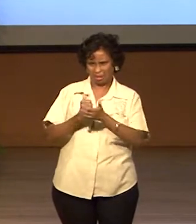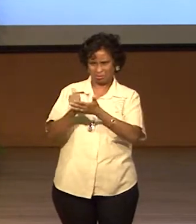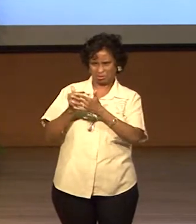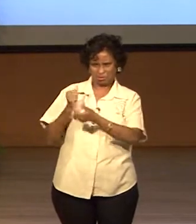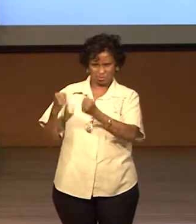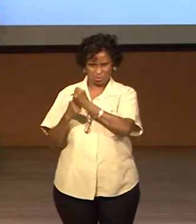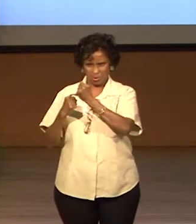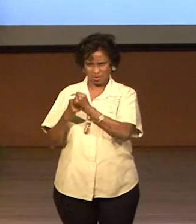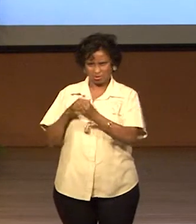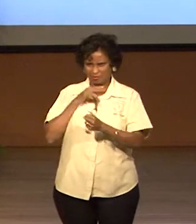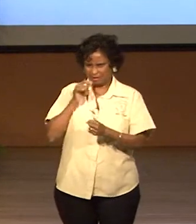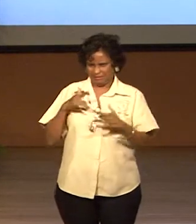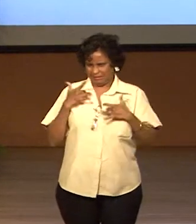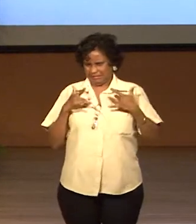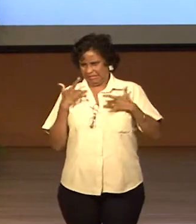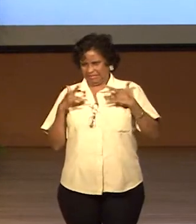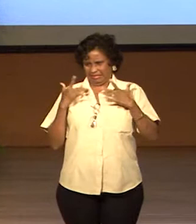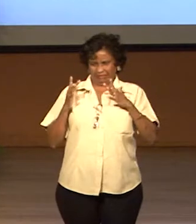out there in